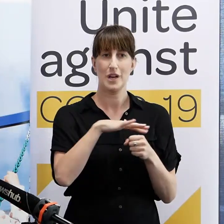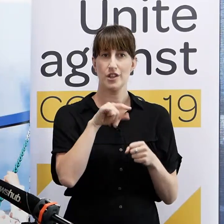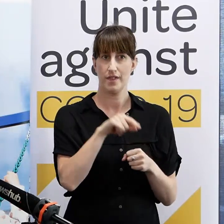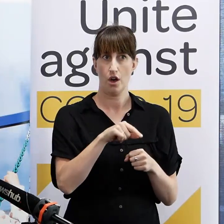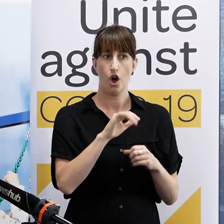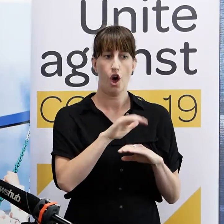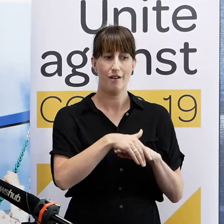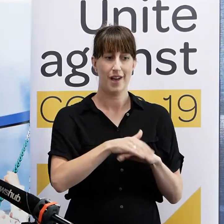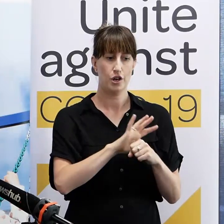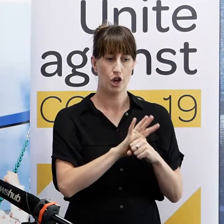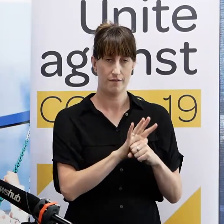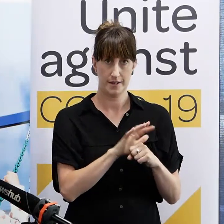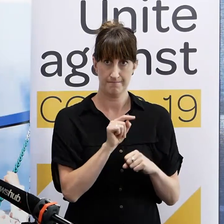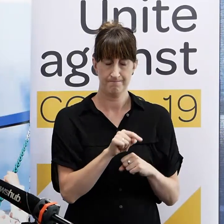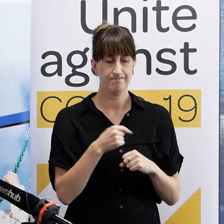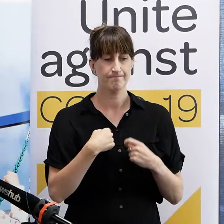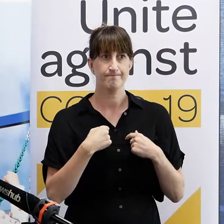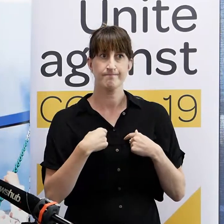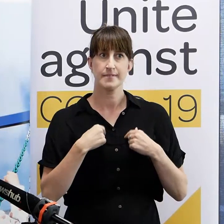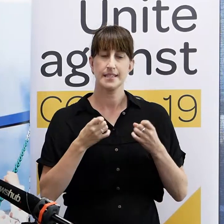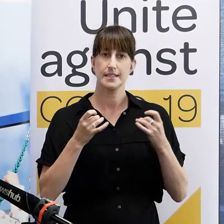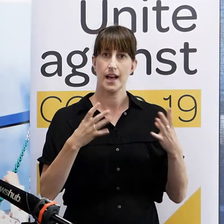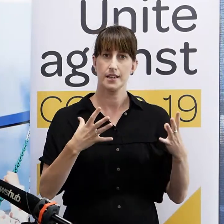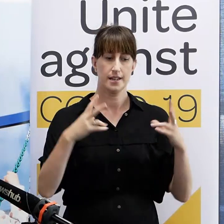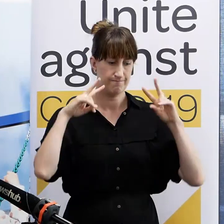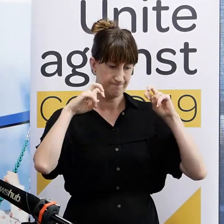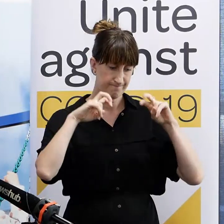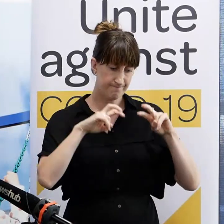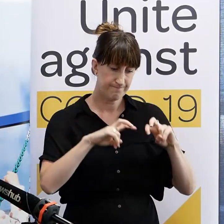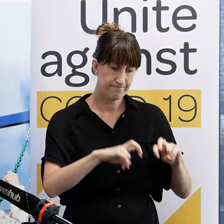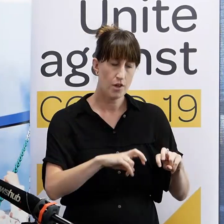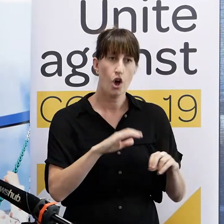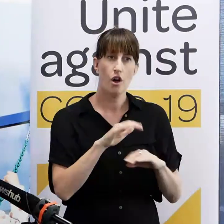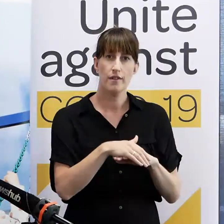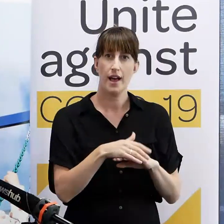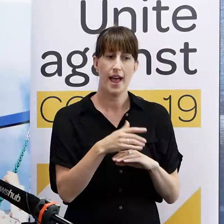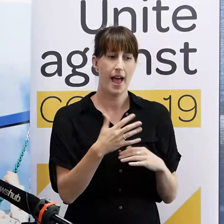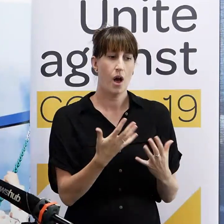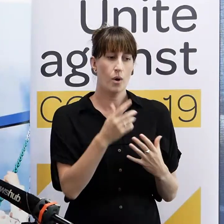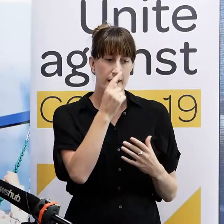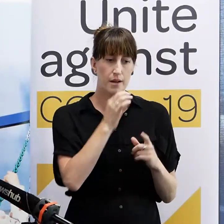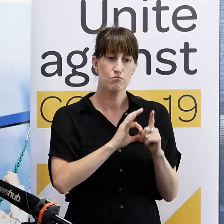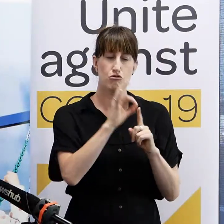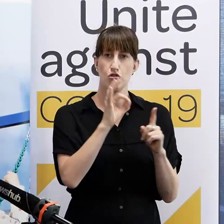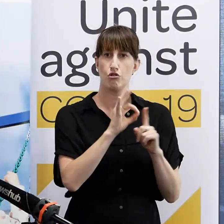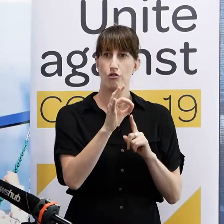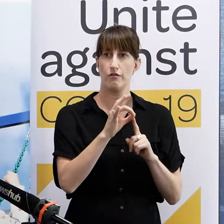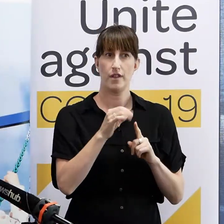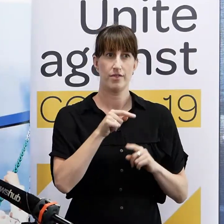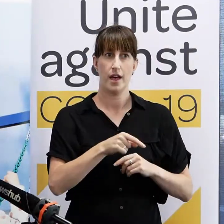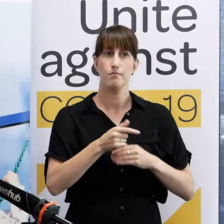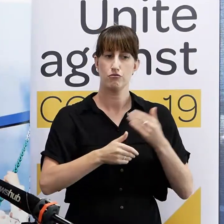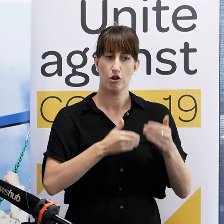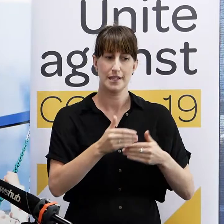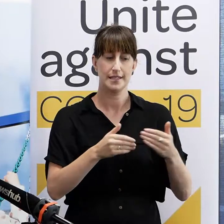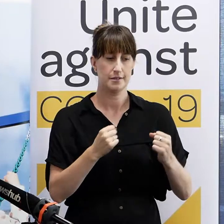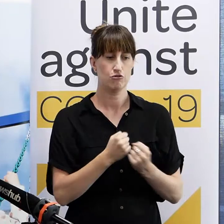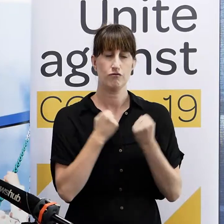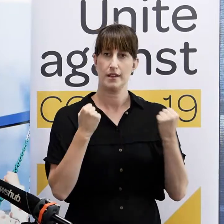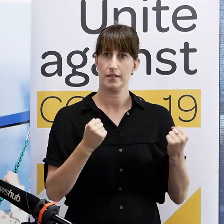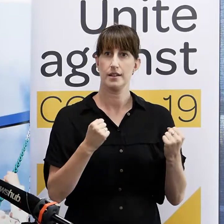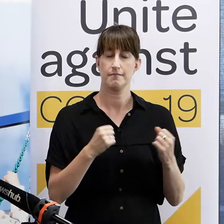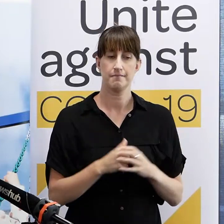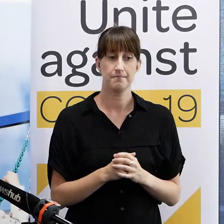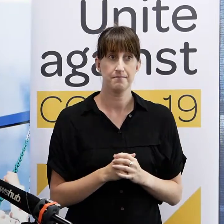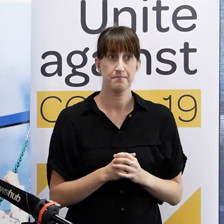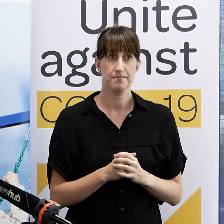happened and what improvements, if any, can be made to strengthen our processes. Part of that investigation is into the managed isolation